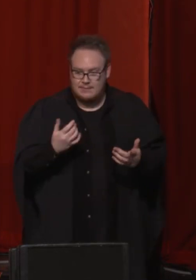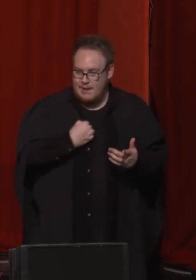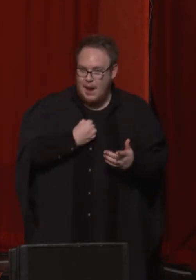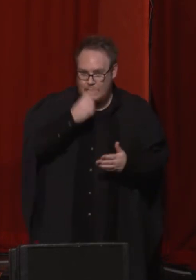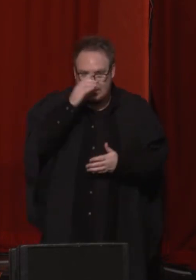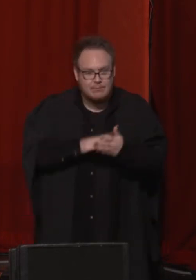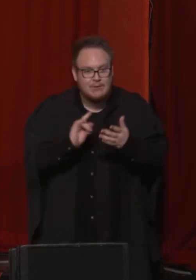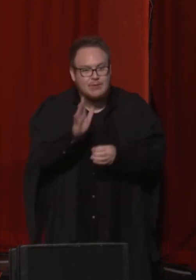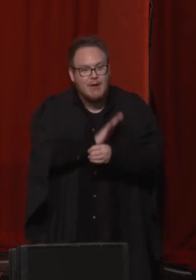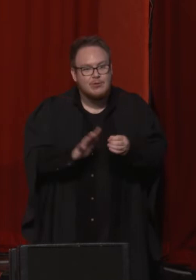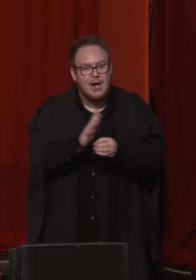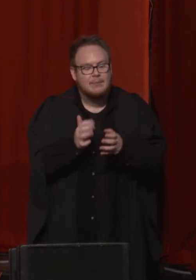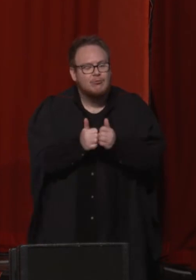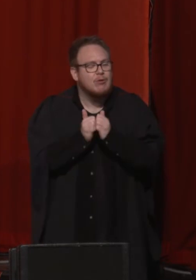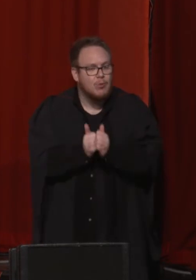possible.